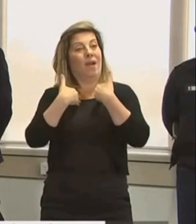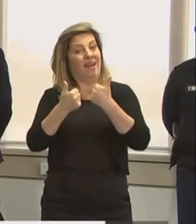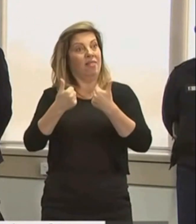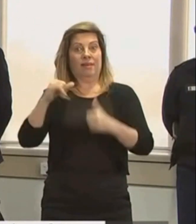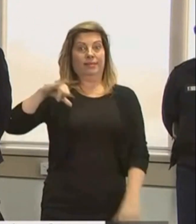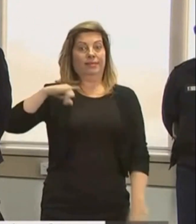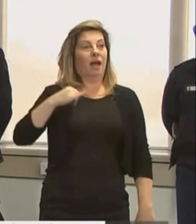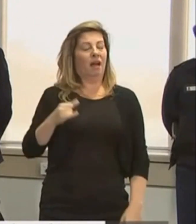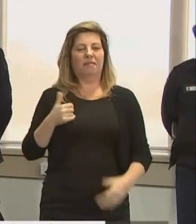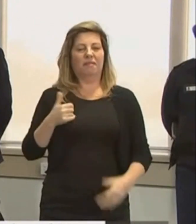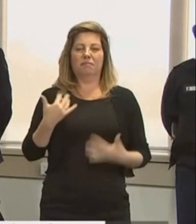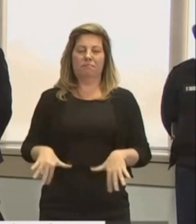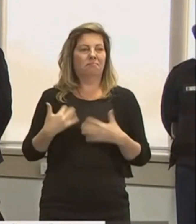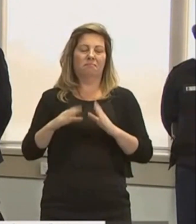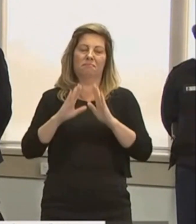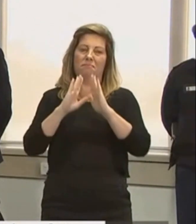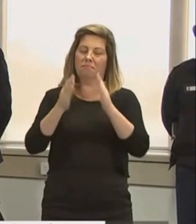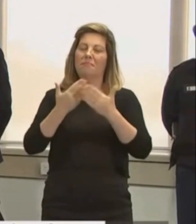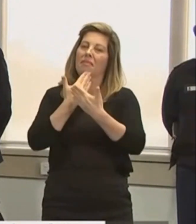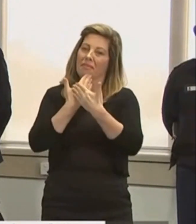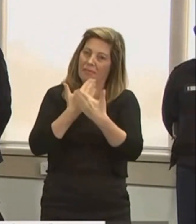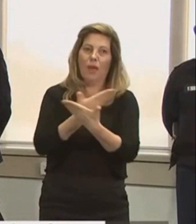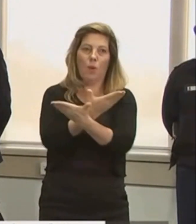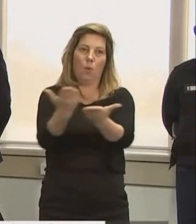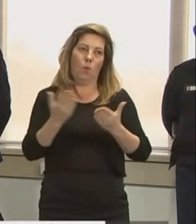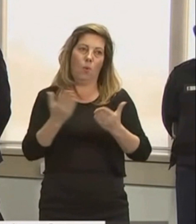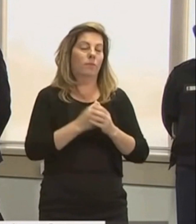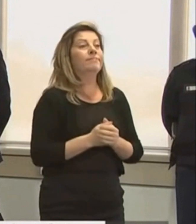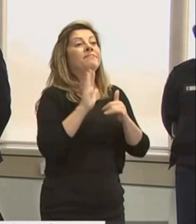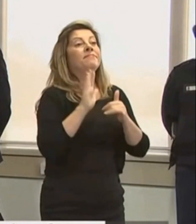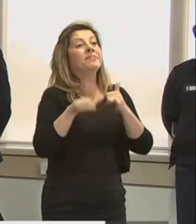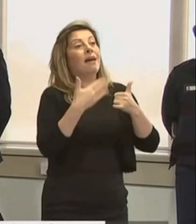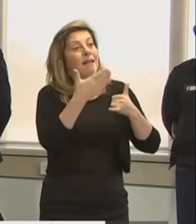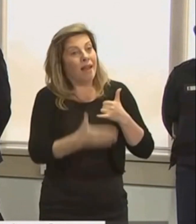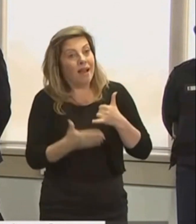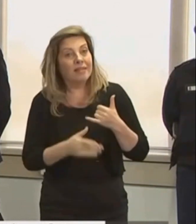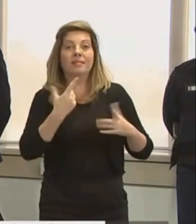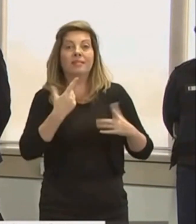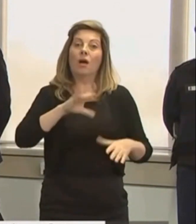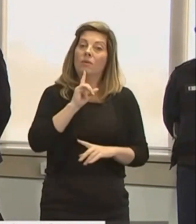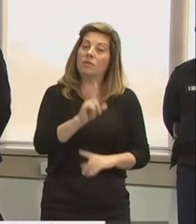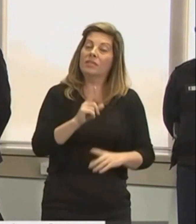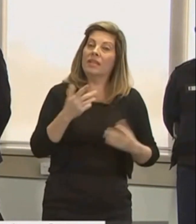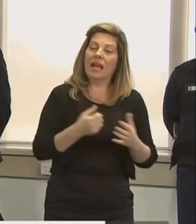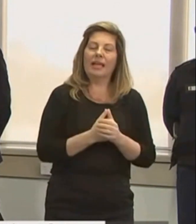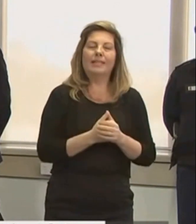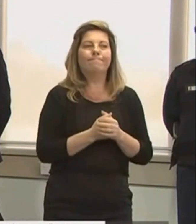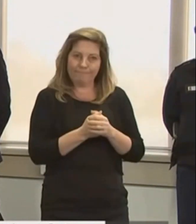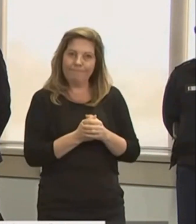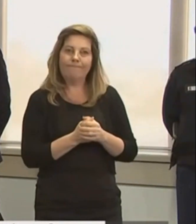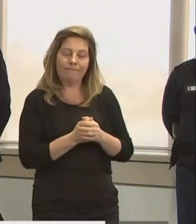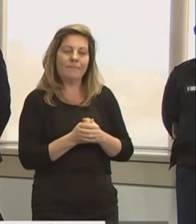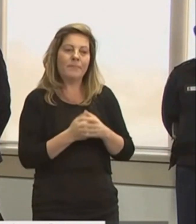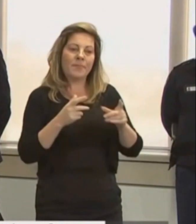one of our gold star health staff right across this state. I think we all owe them a massive debt of thanks. And finally, I want to remind